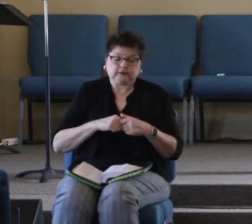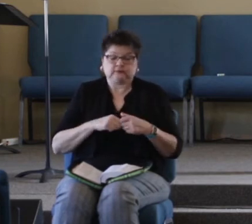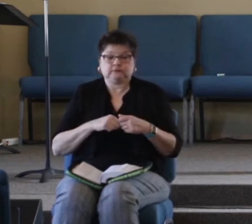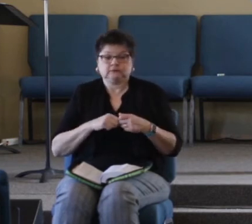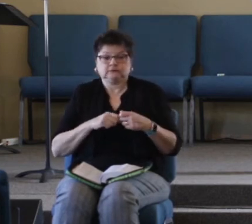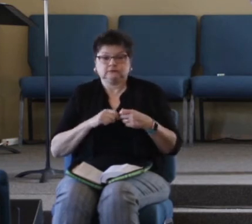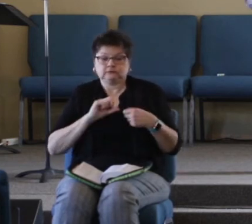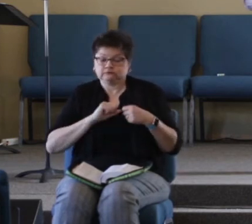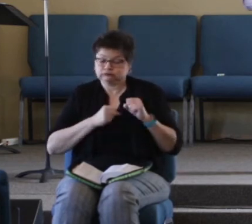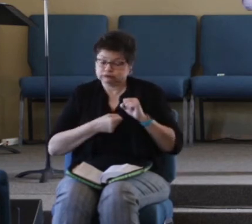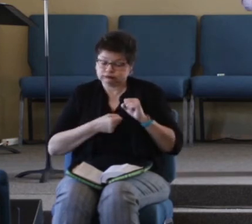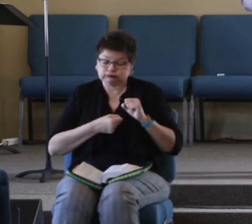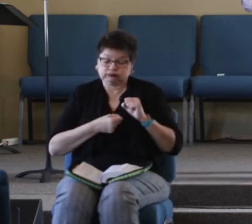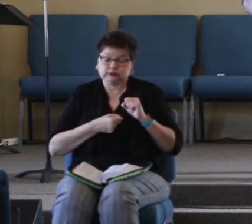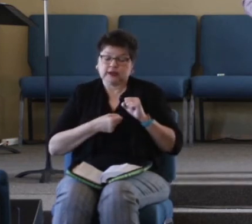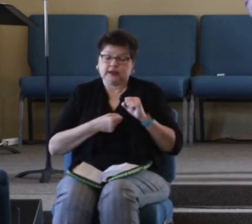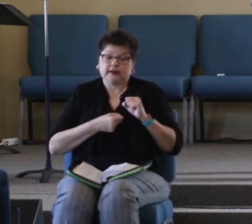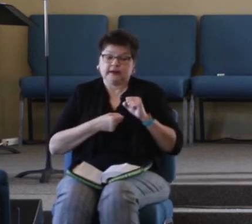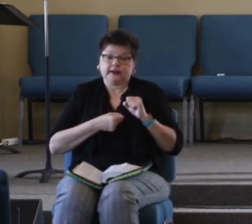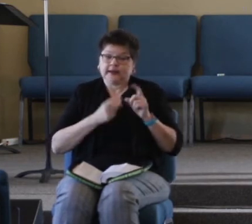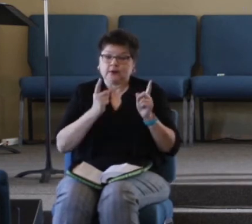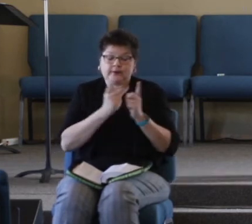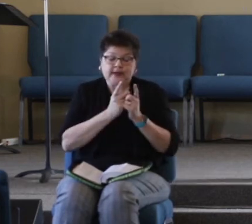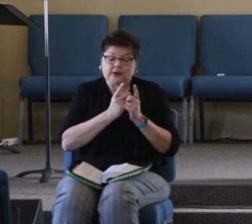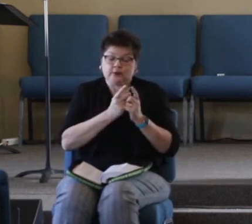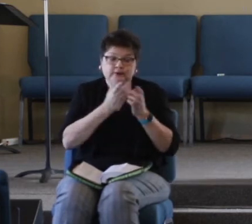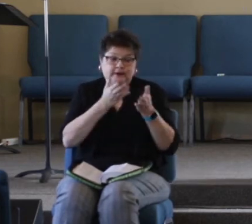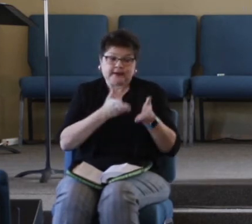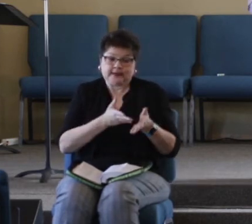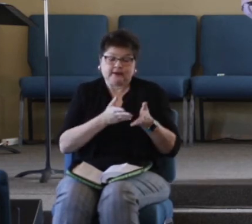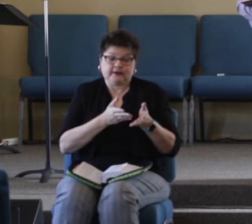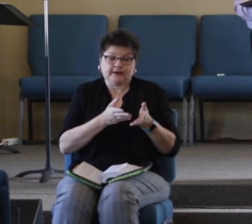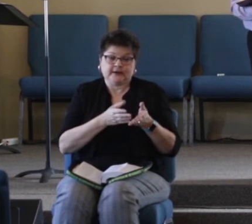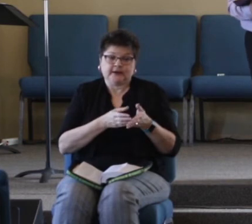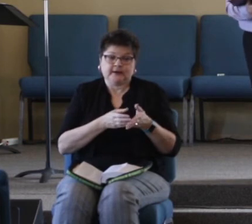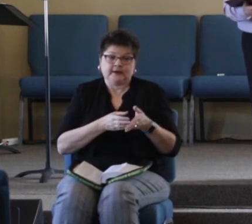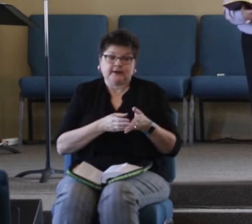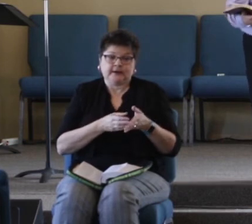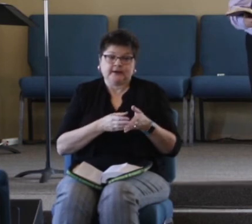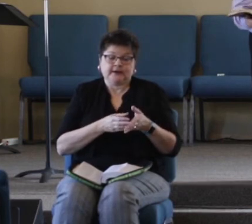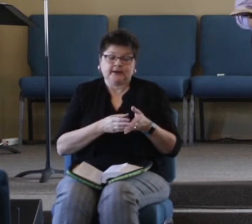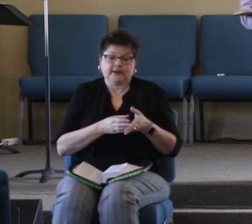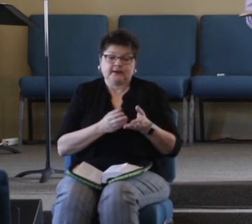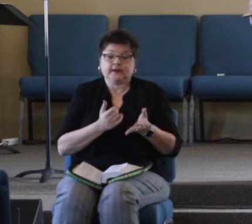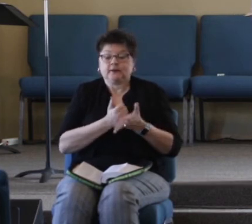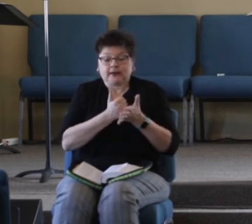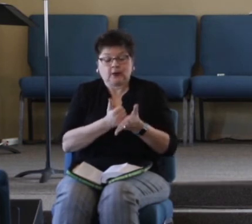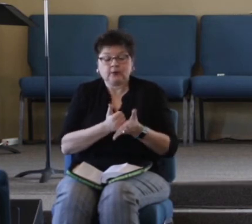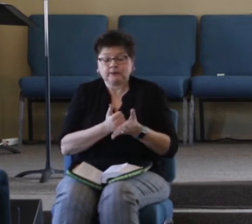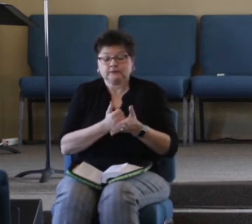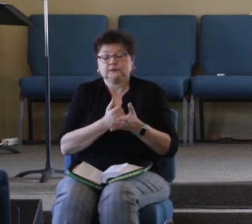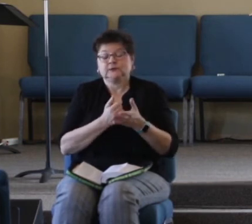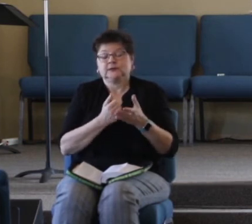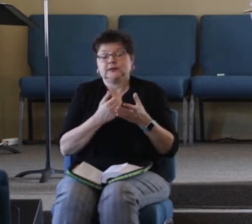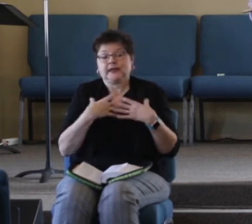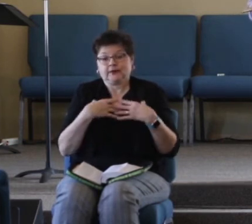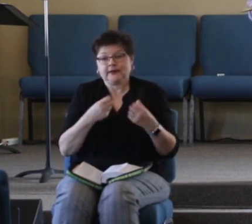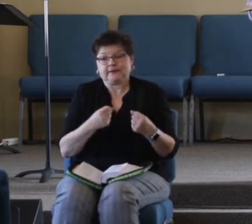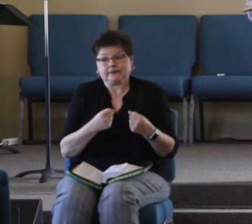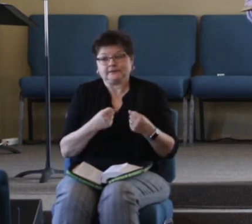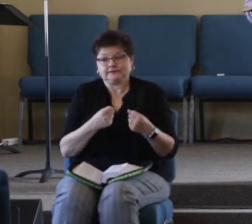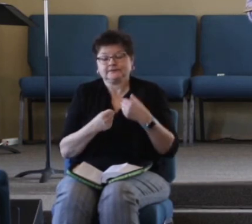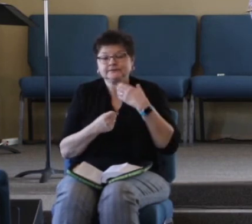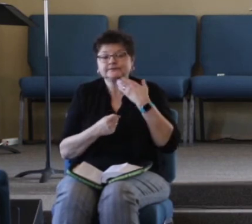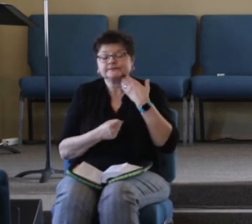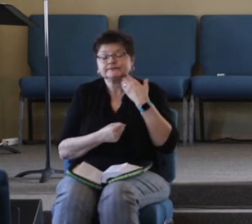balm that soothes and heals. Because that's what he wants. And so Jesus